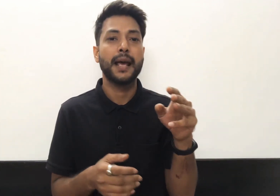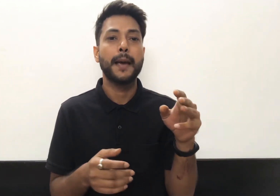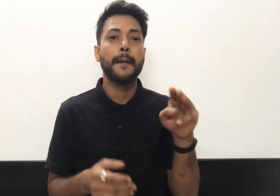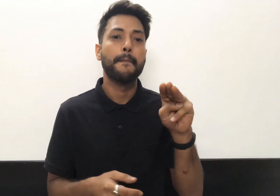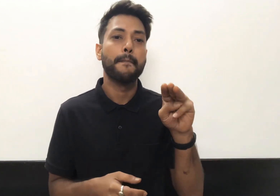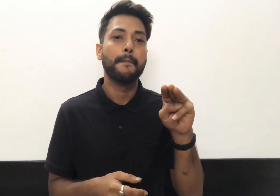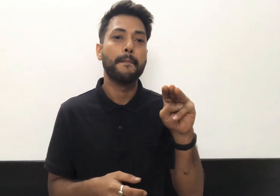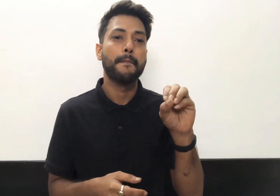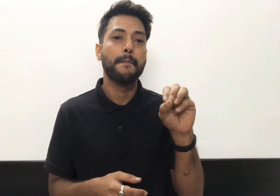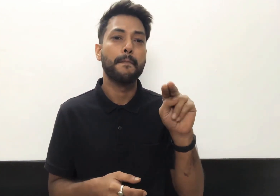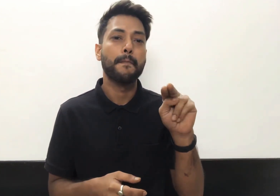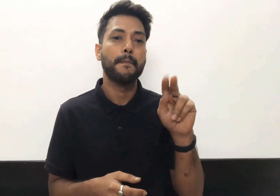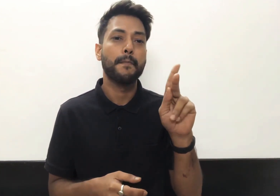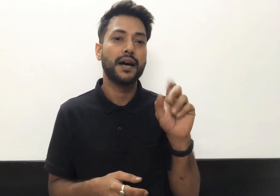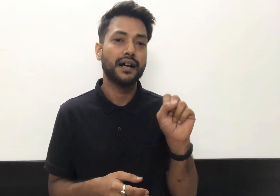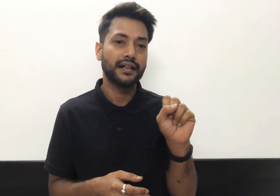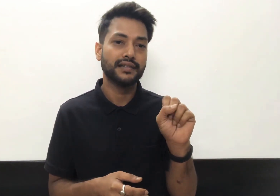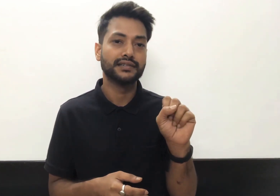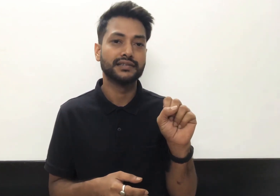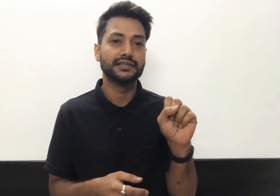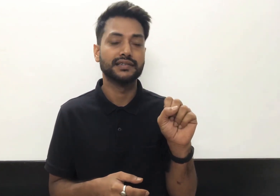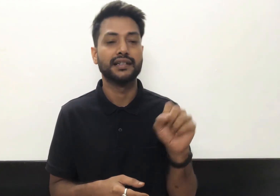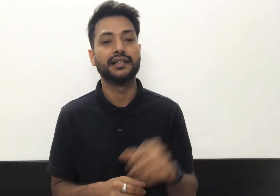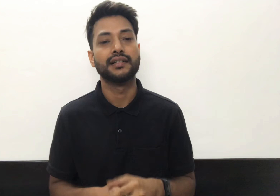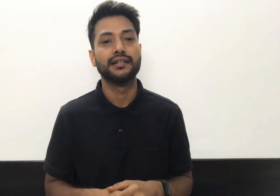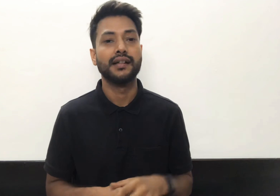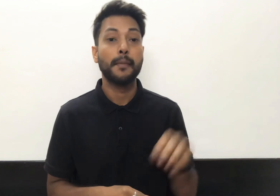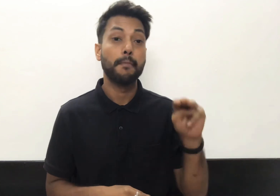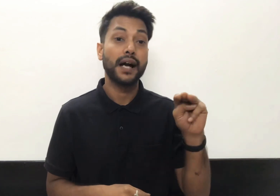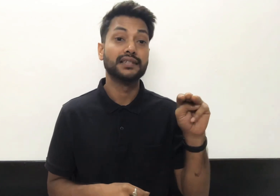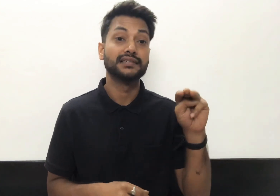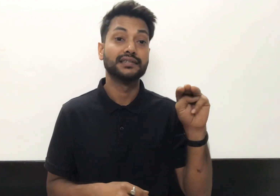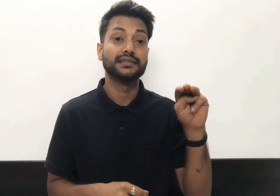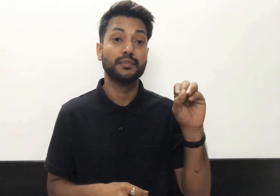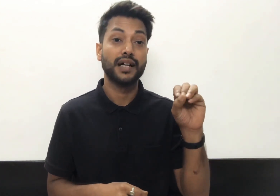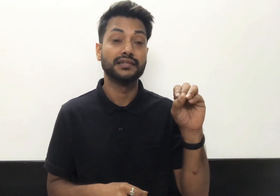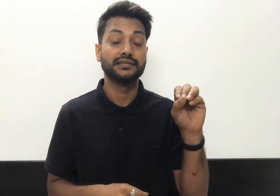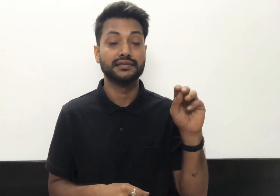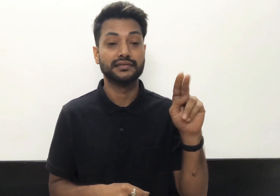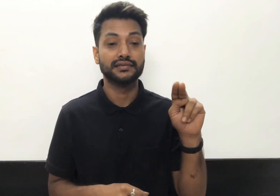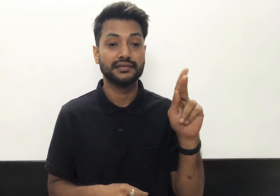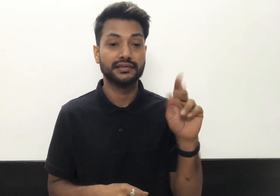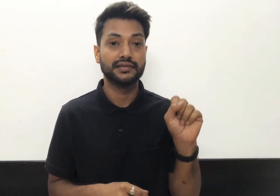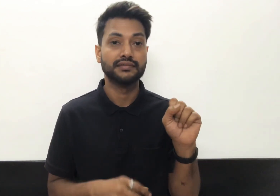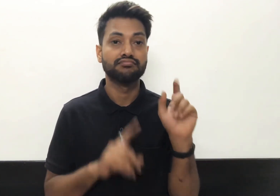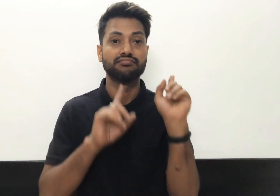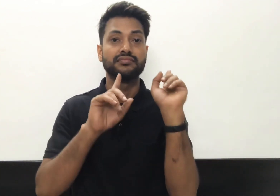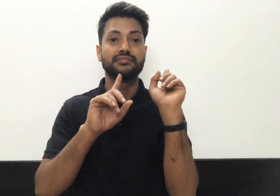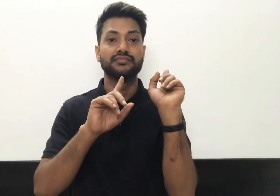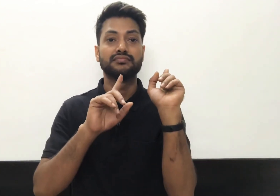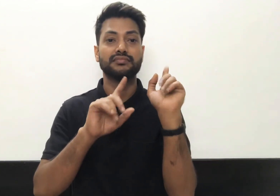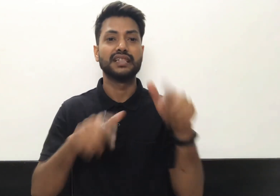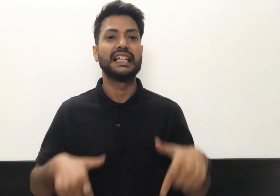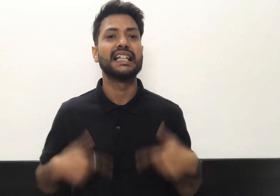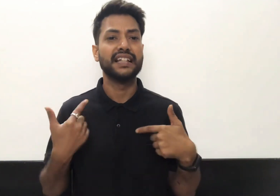and people started going there to the center. They lived in the forest, but everybody went there.